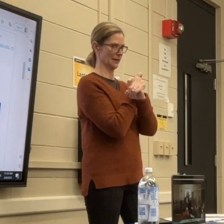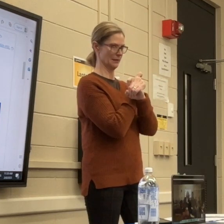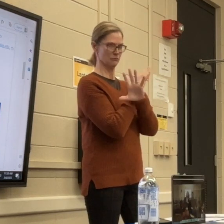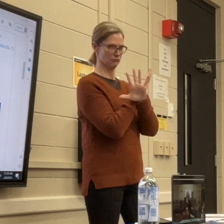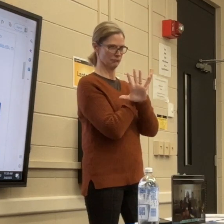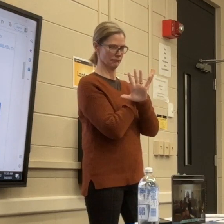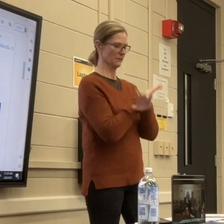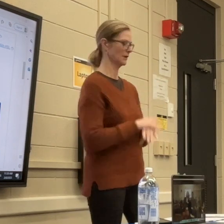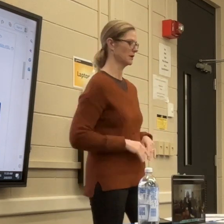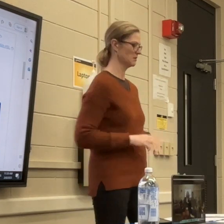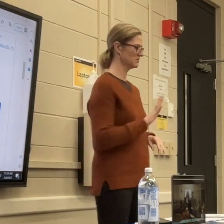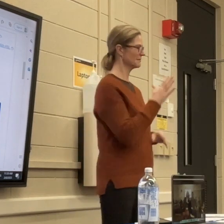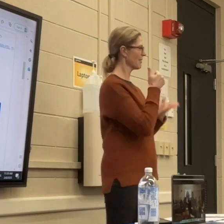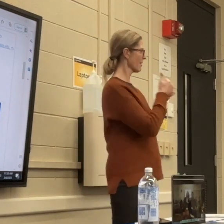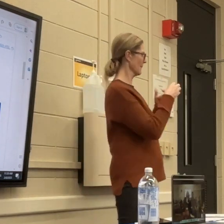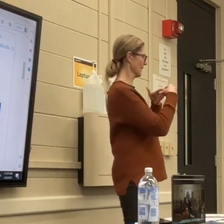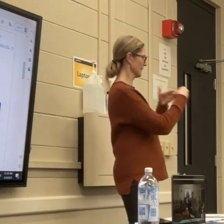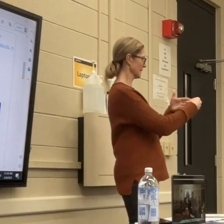gonna be complicated.